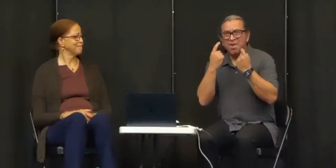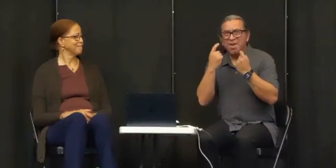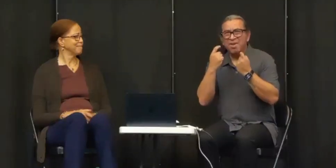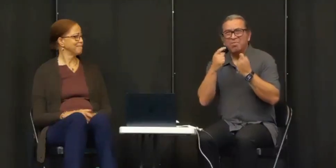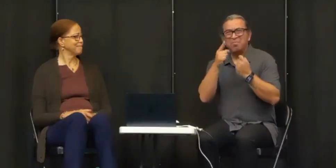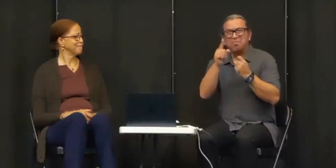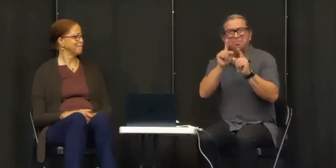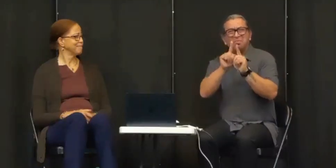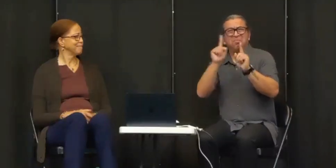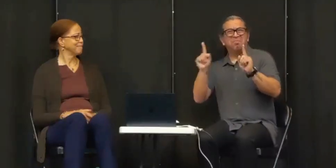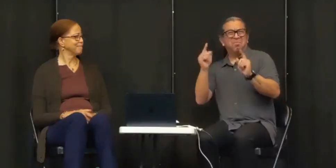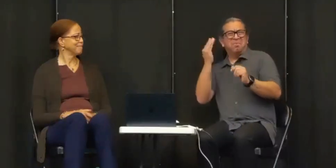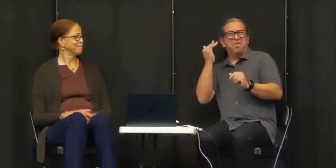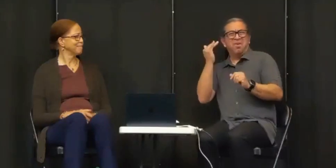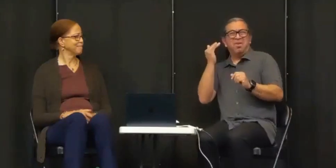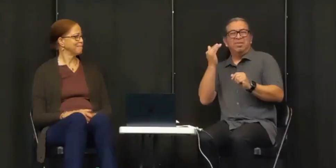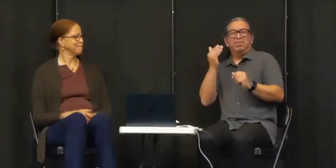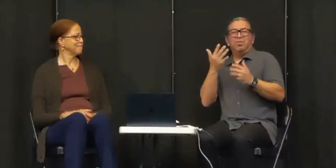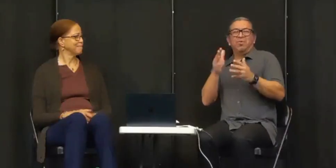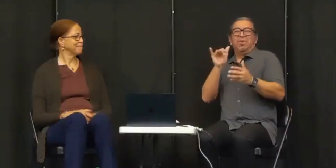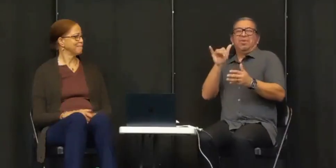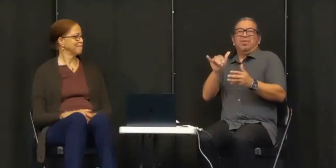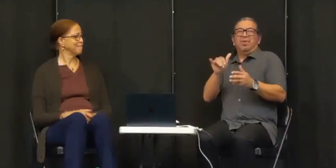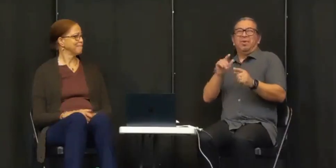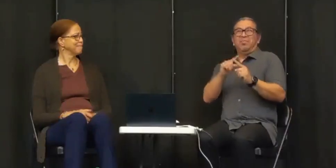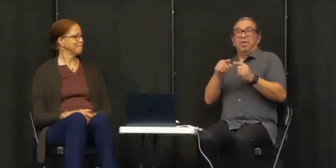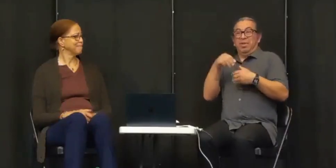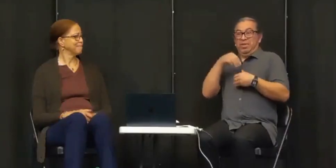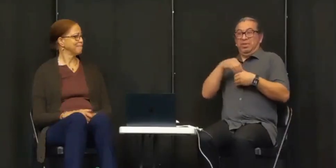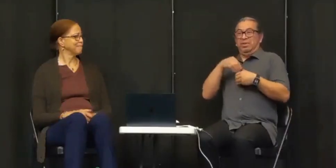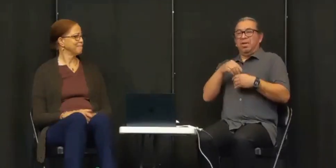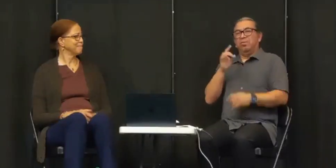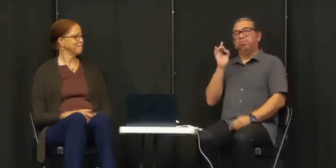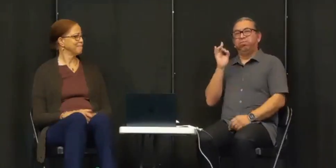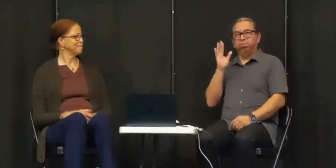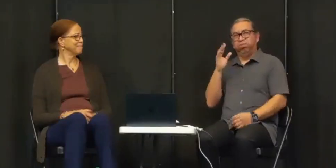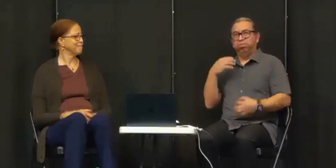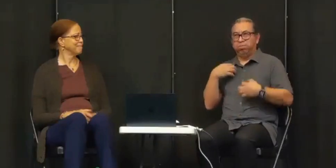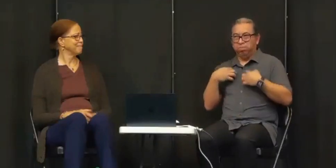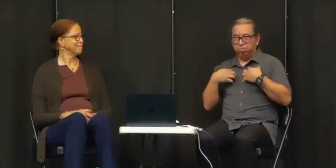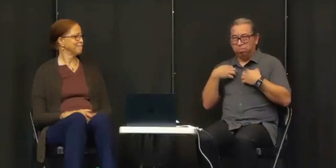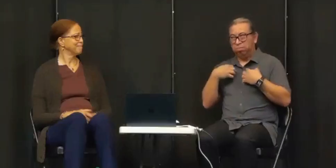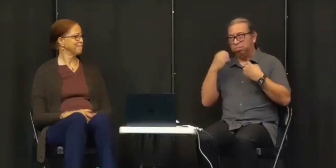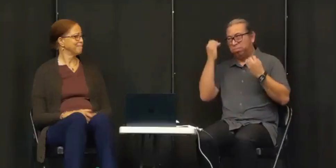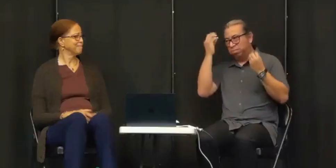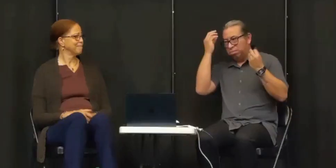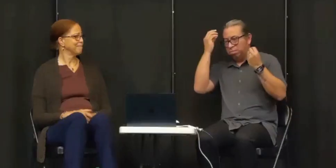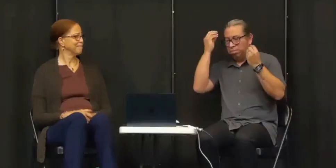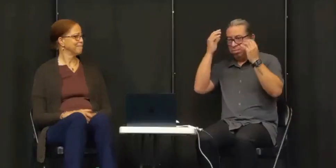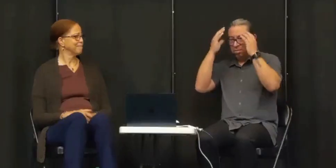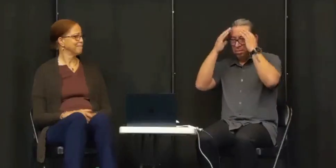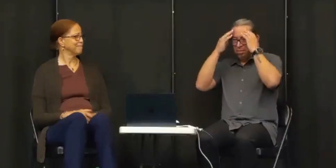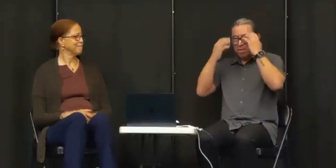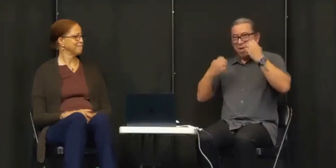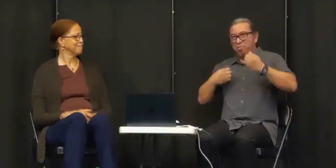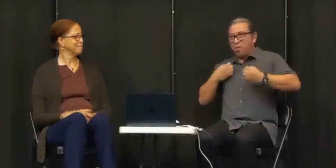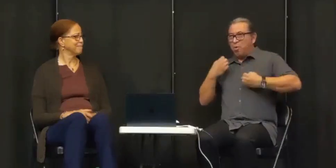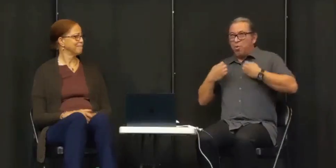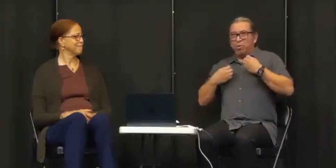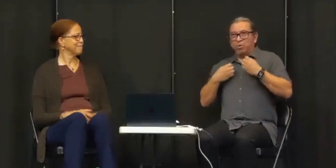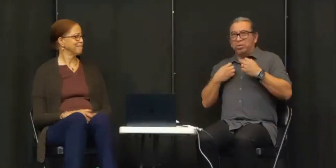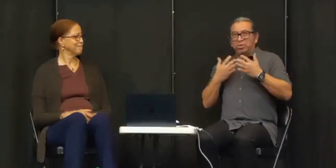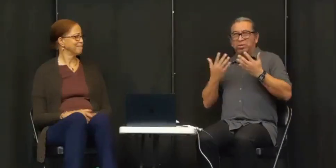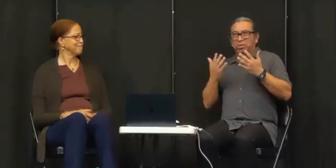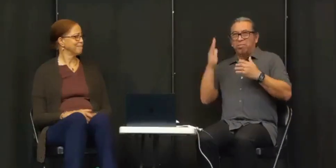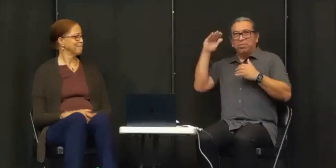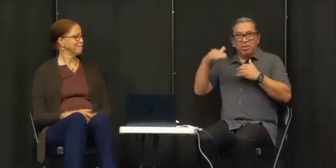Did you understand? Why aren't you crying? You seem separated from us. Why? You don't want that, but that internally, It's that dichotomy